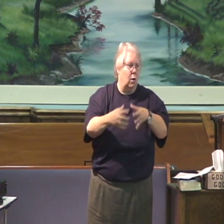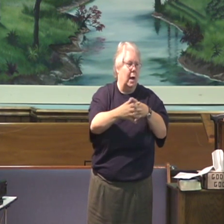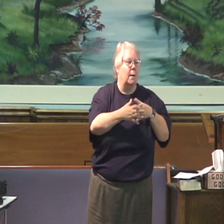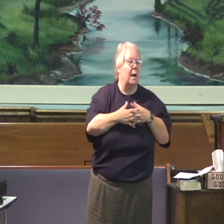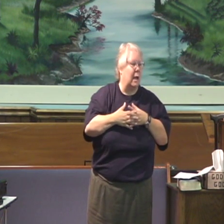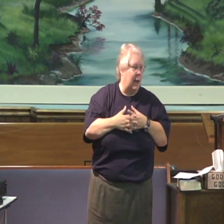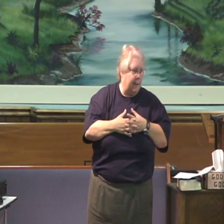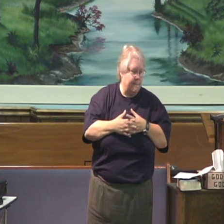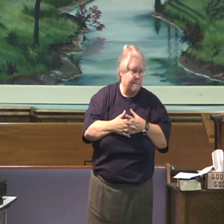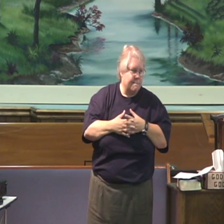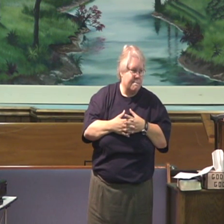in